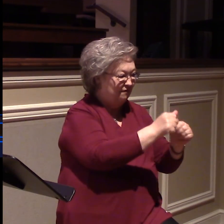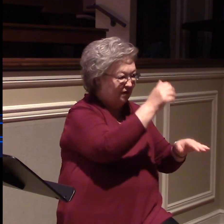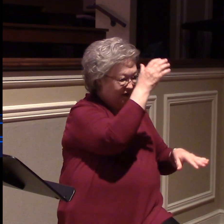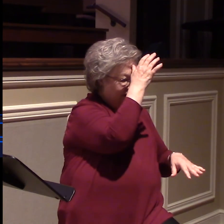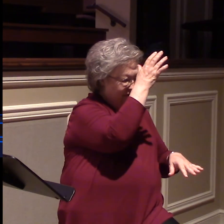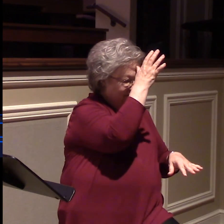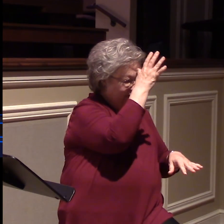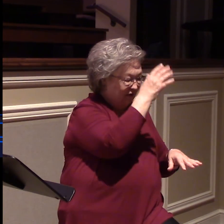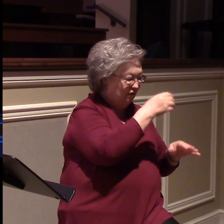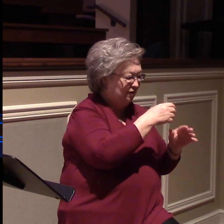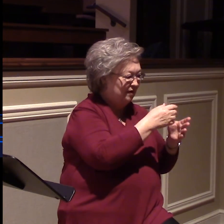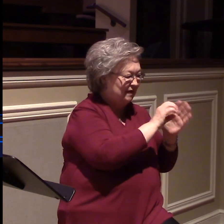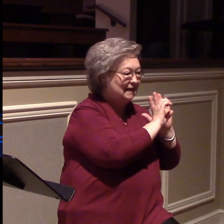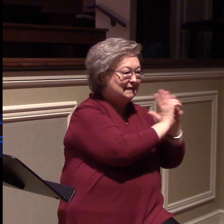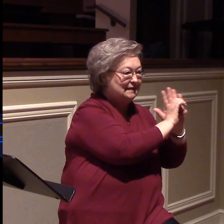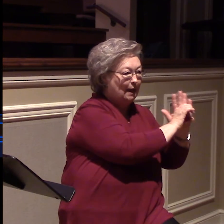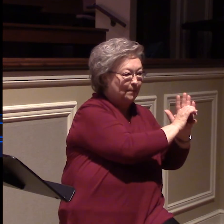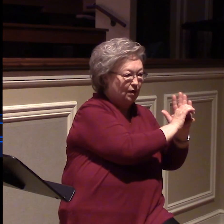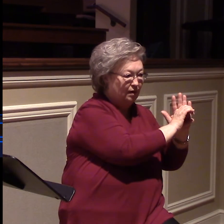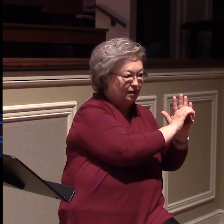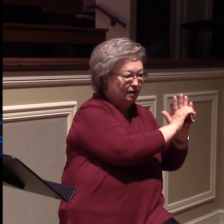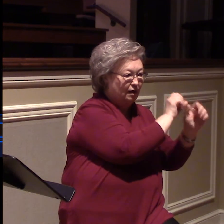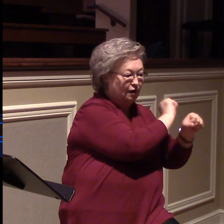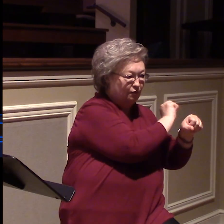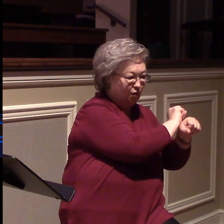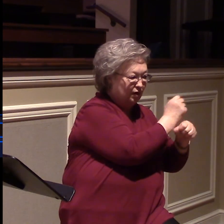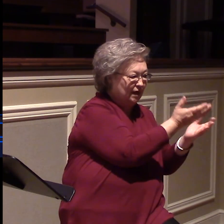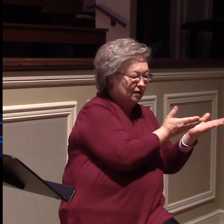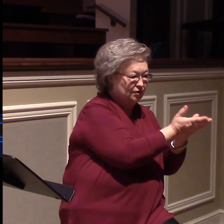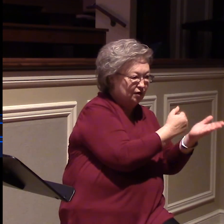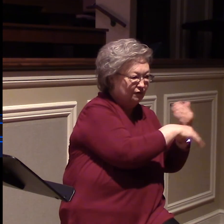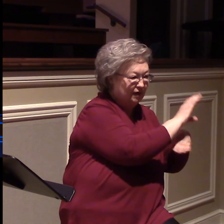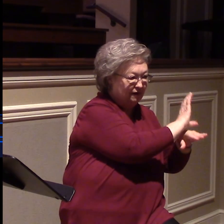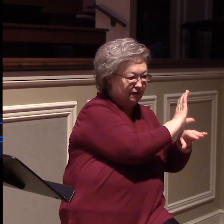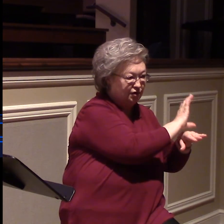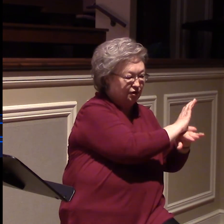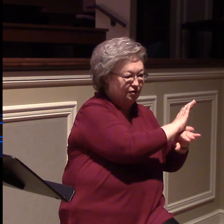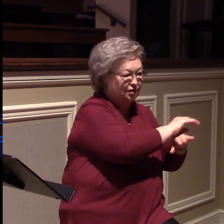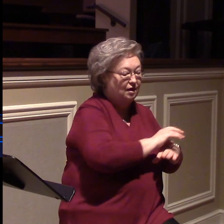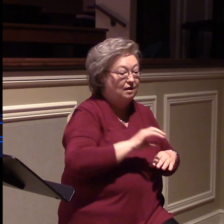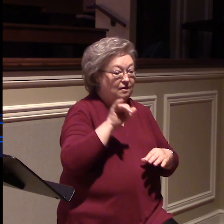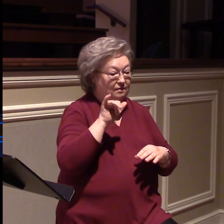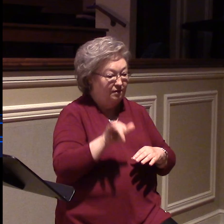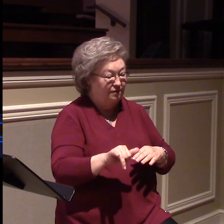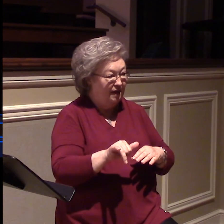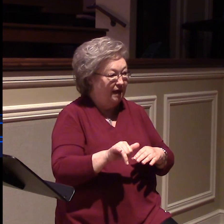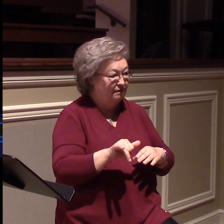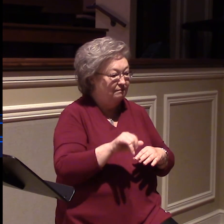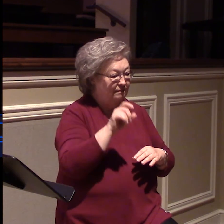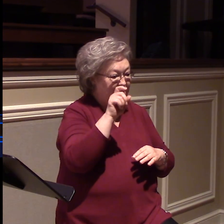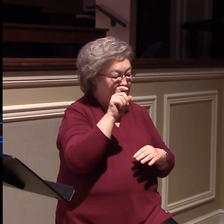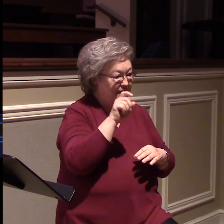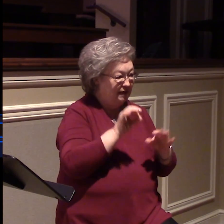It's a great opportunity and a great responsibility. And it ought to be central to your calling and your life of faith as a